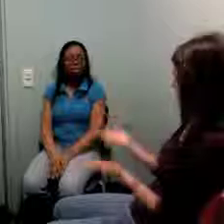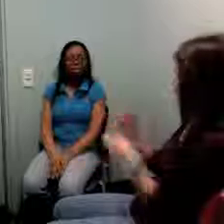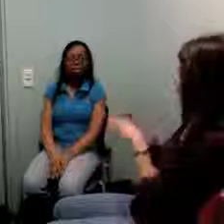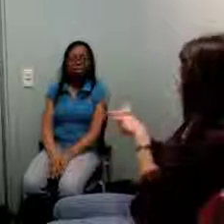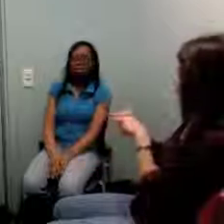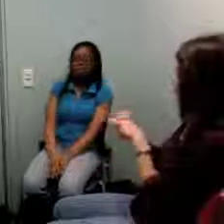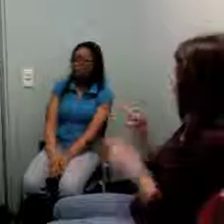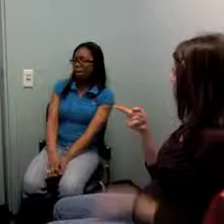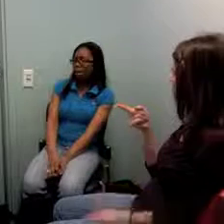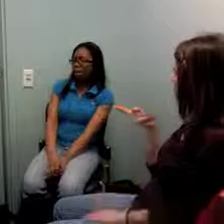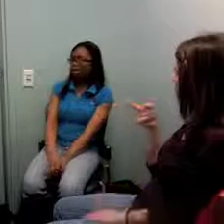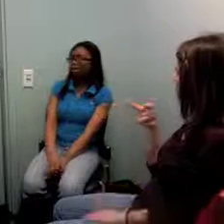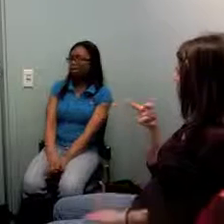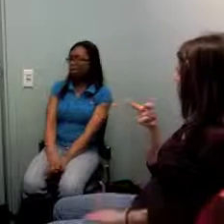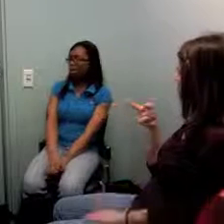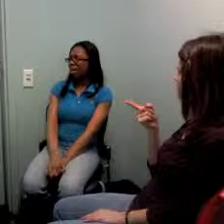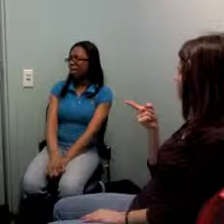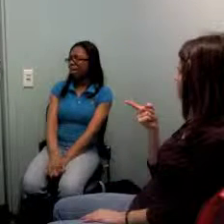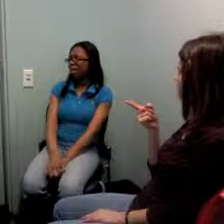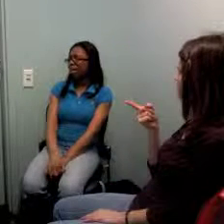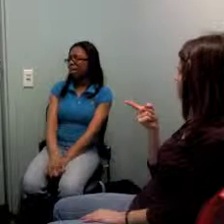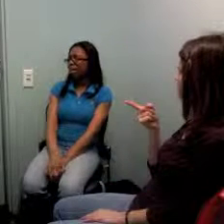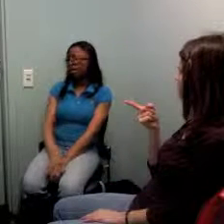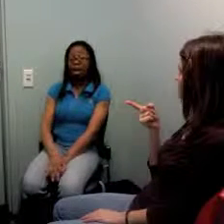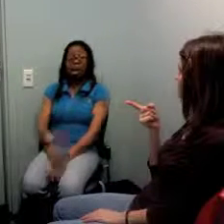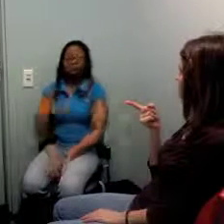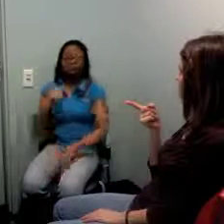So do you drive here or do you take the train? I actually drive.